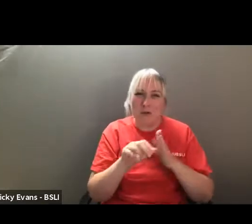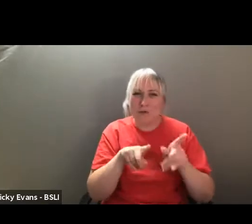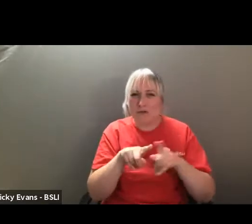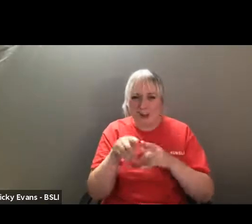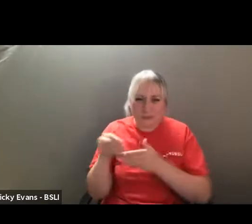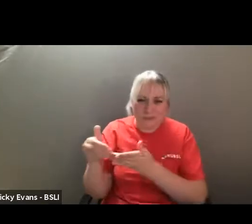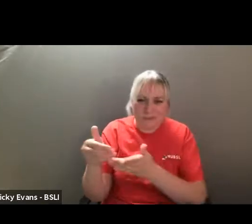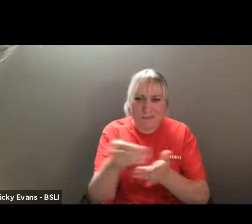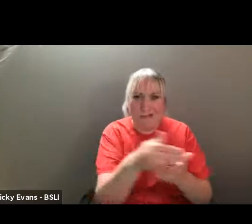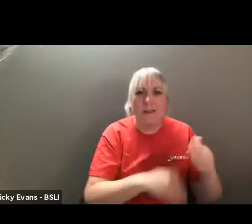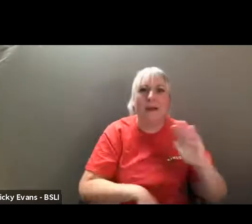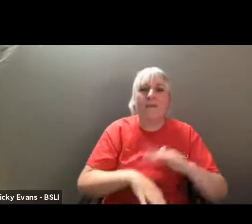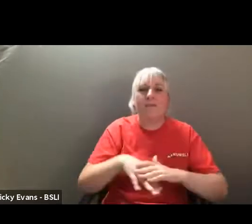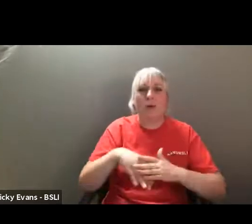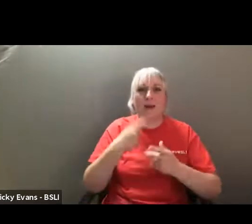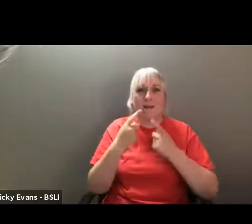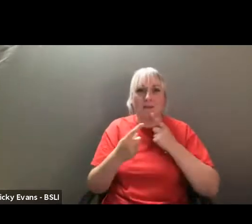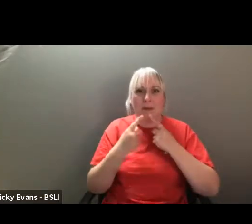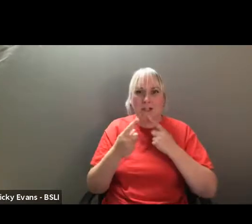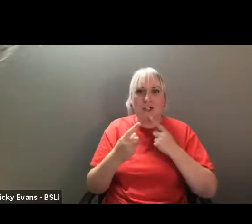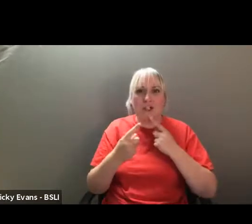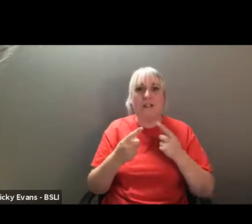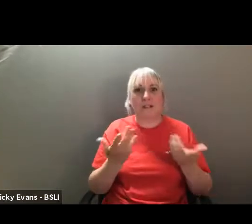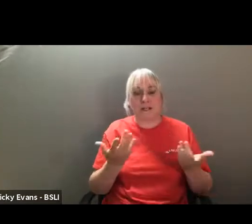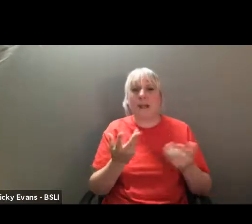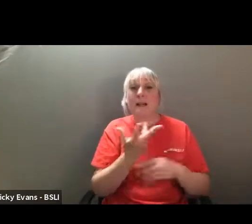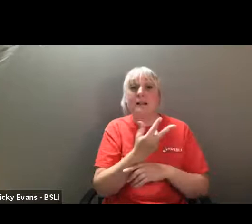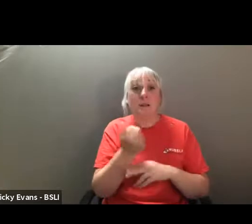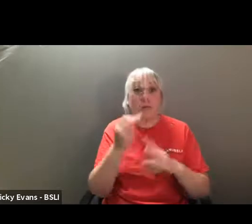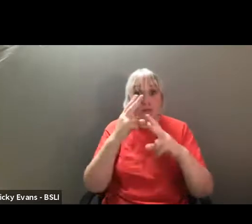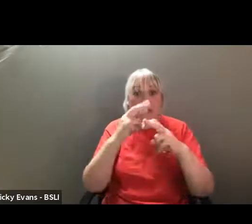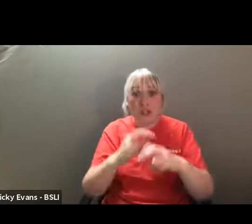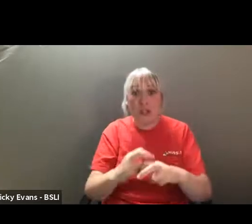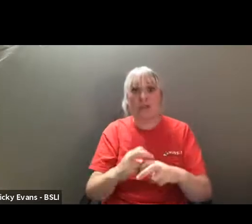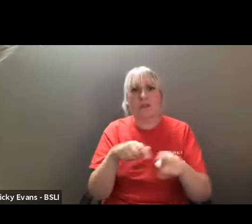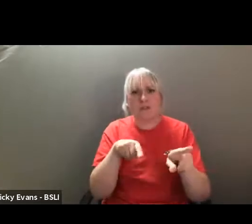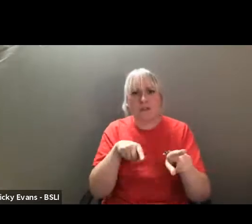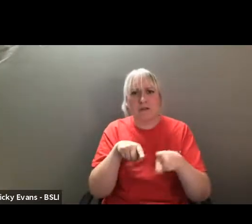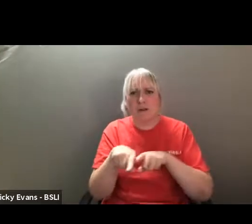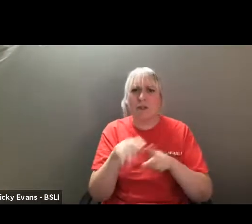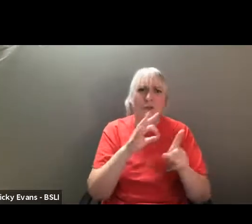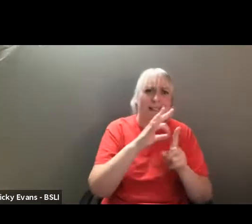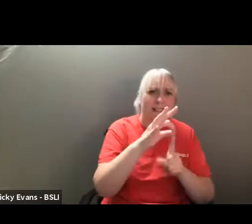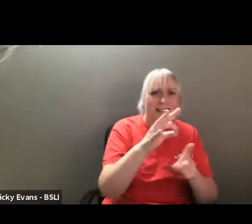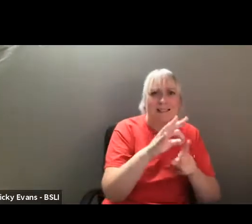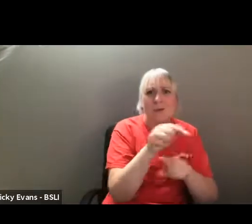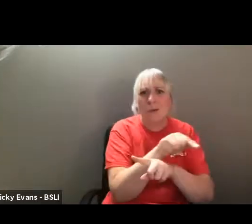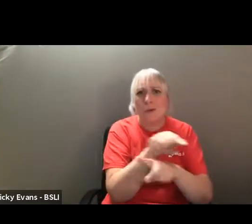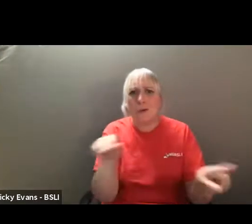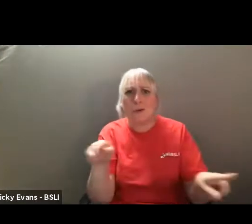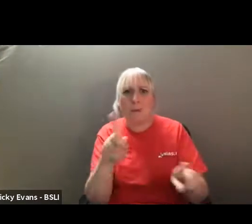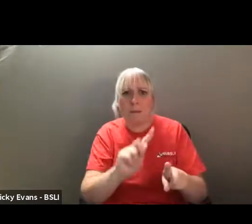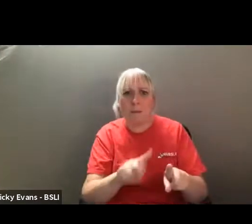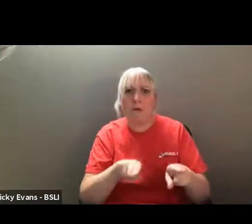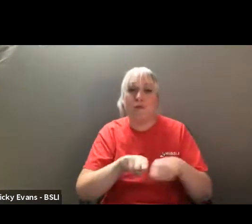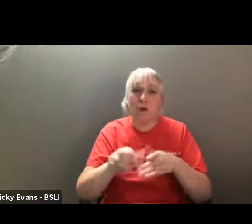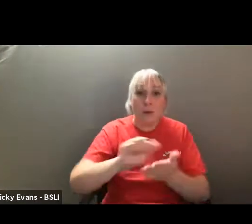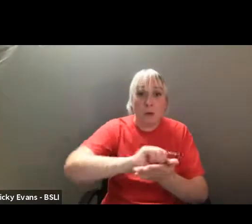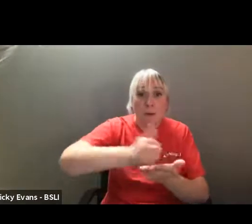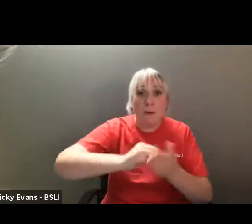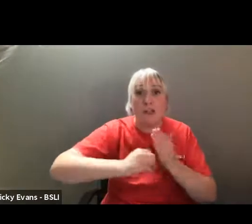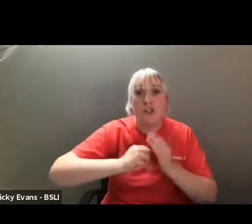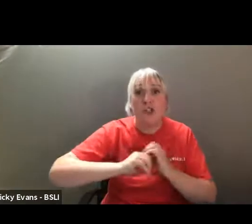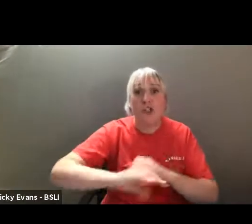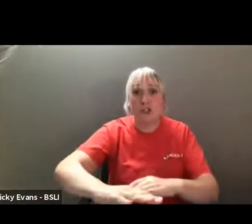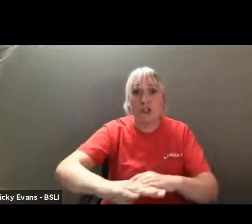had happened, although some researchers have recently begun to do interviews and publish their results of those. And